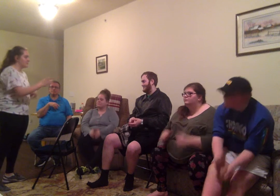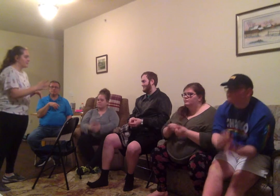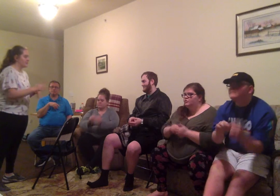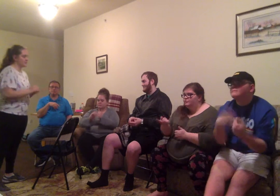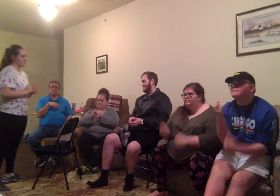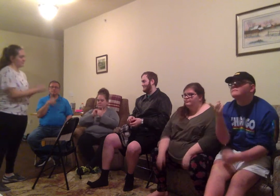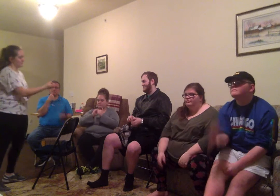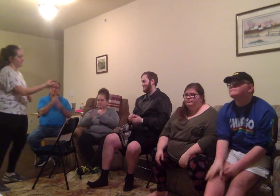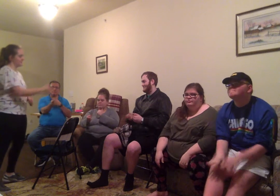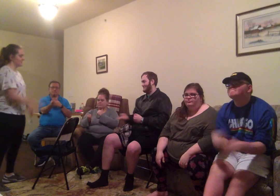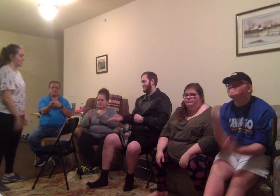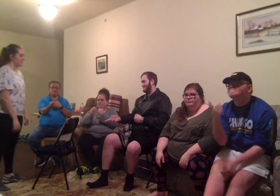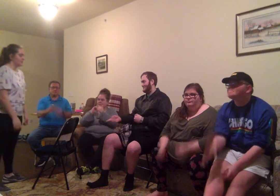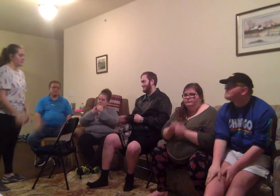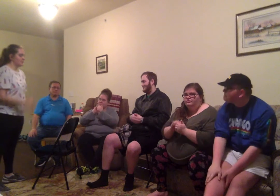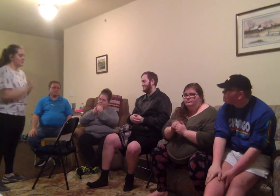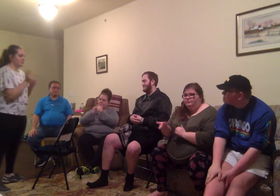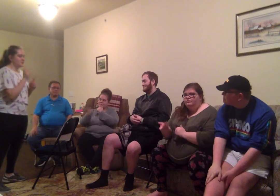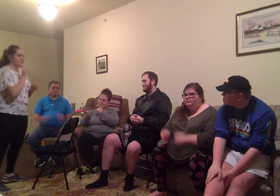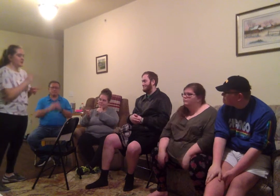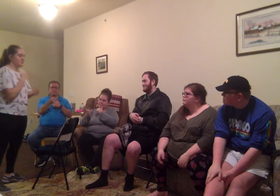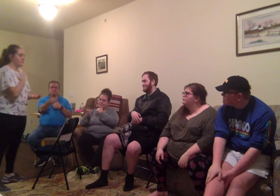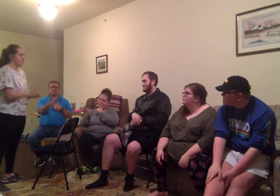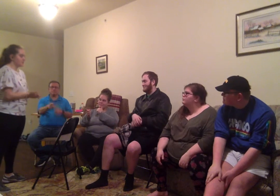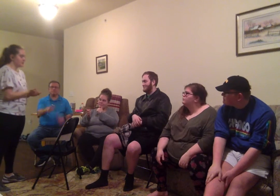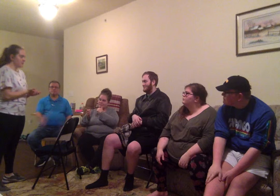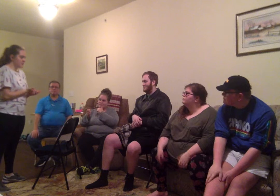Really fast. How are you? So they'll respond with good,